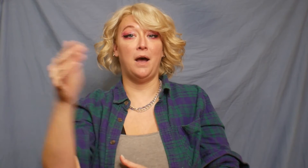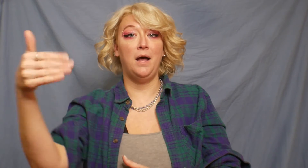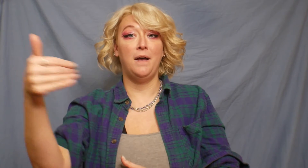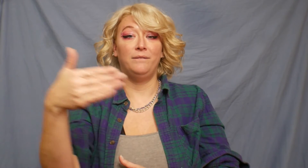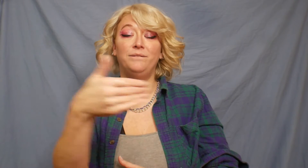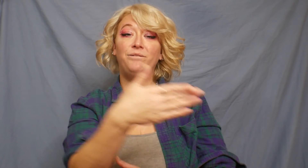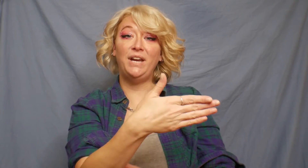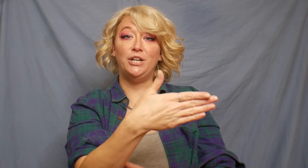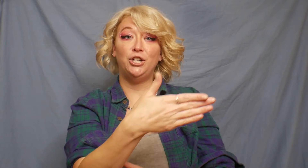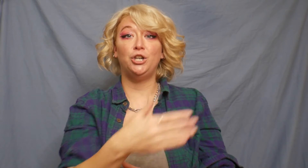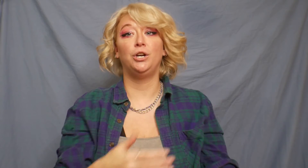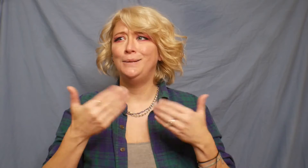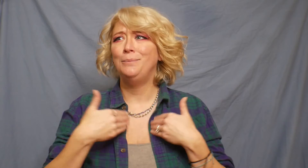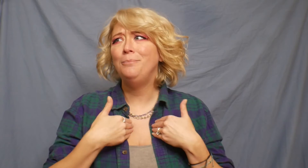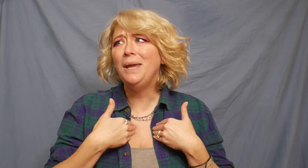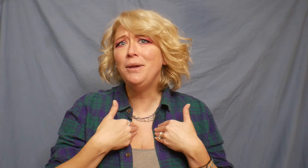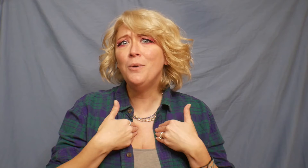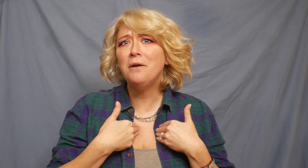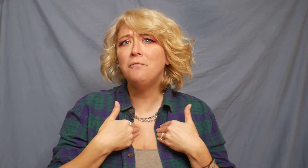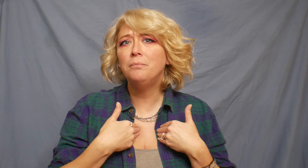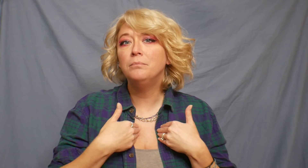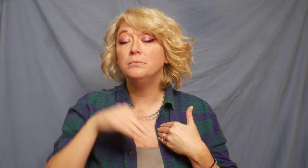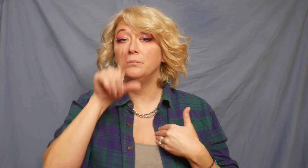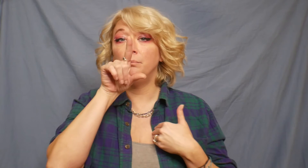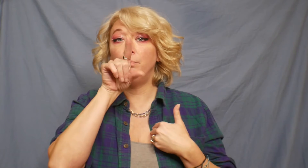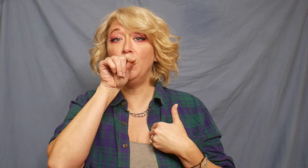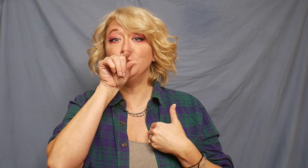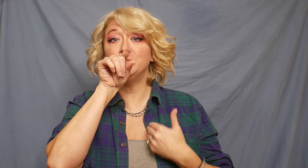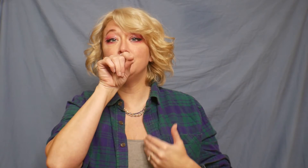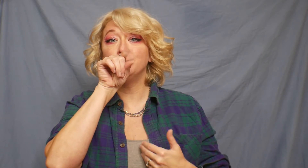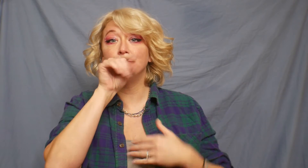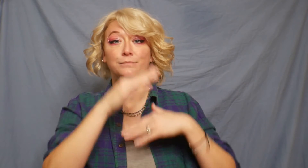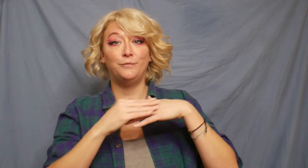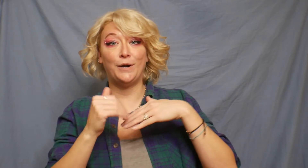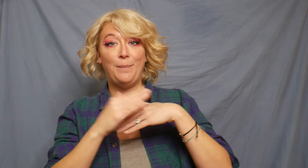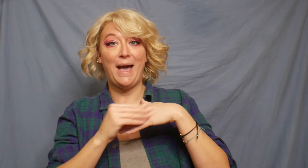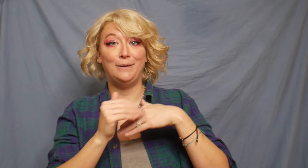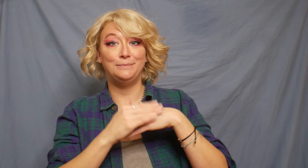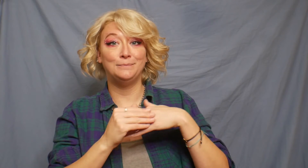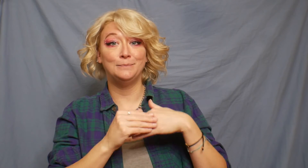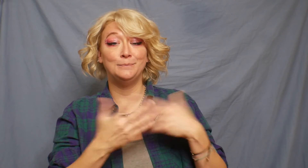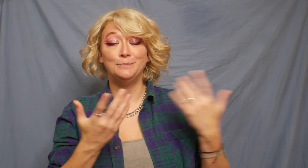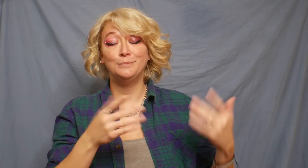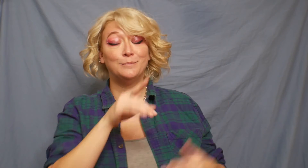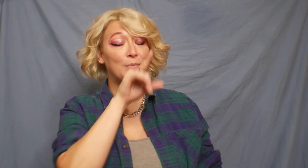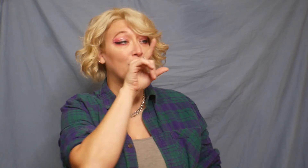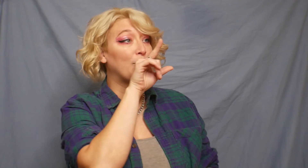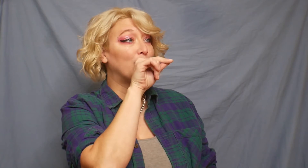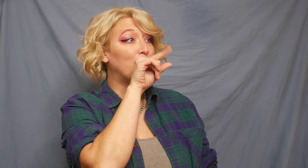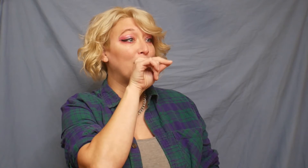Beta fish. Maybe you have birds for a pet.